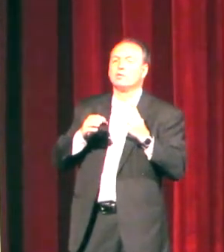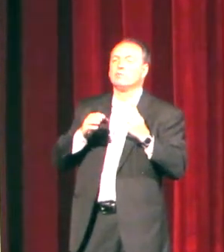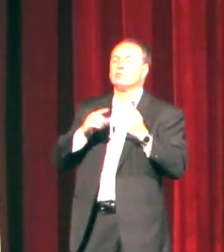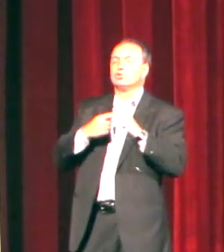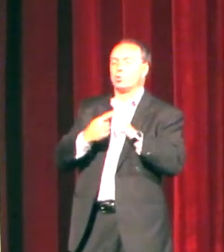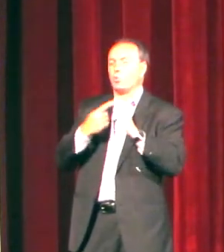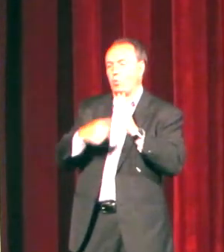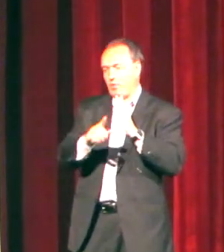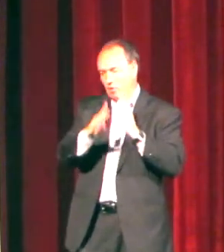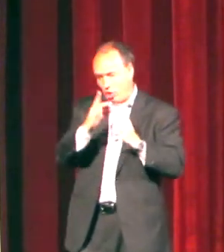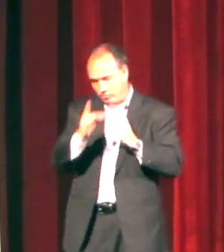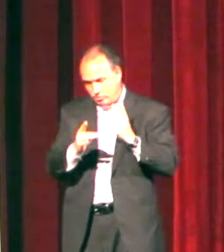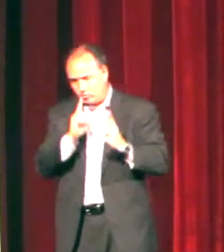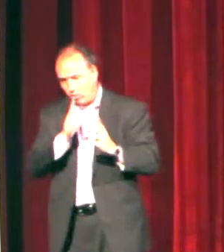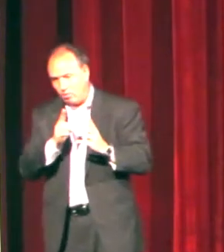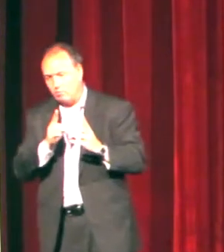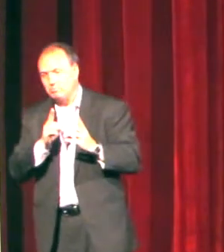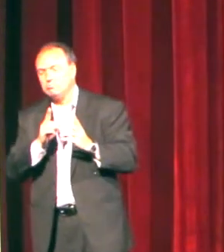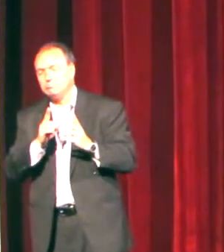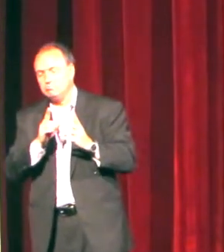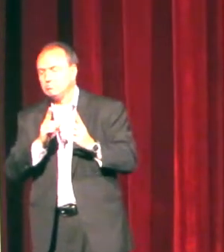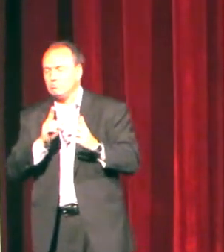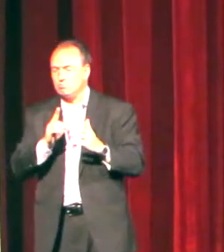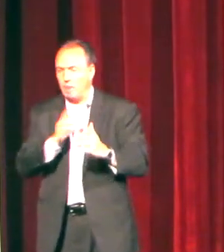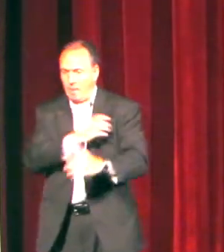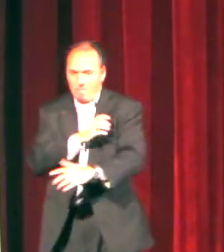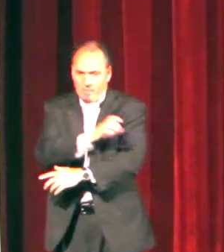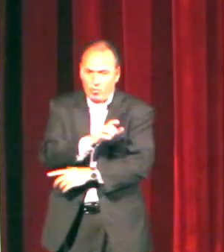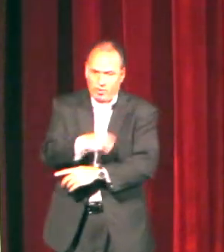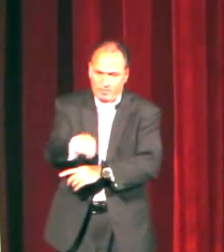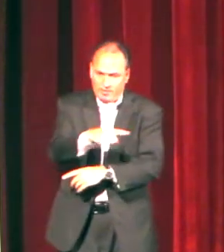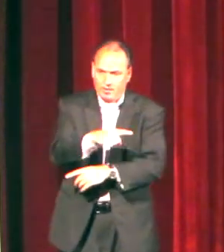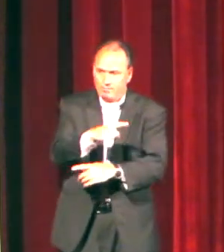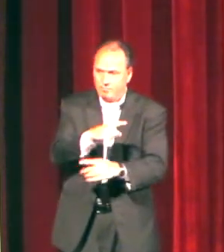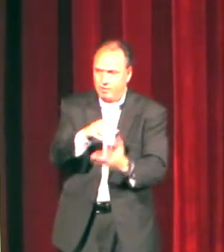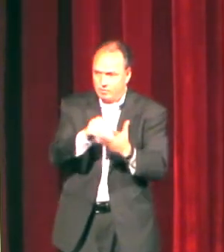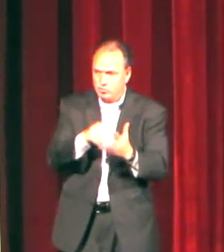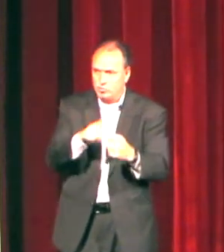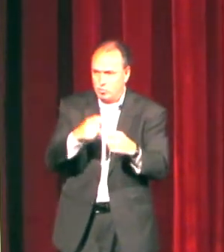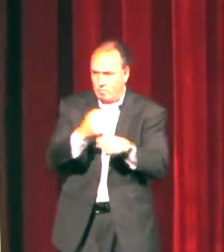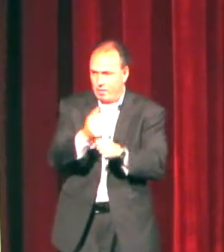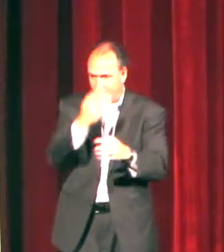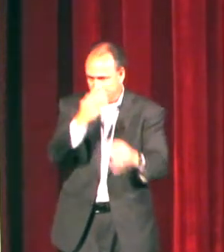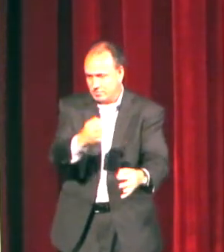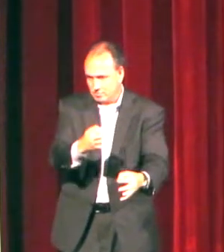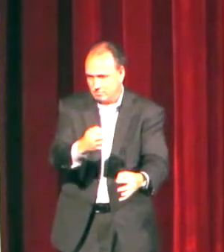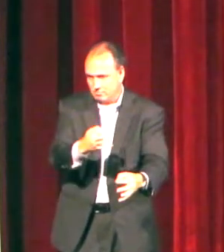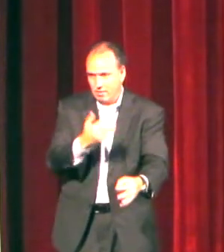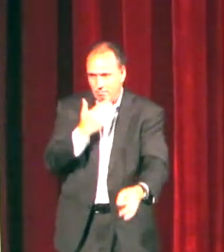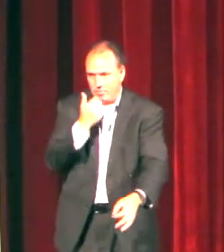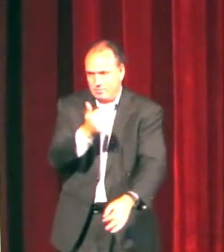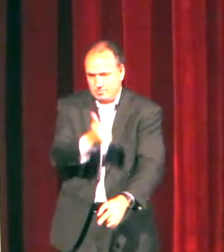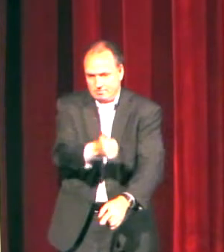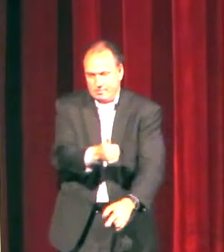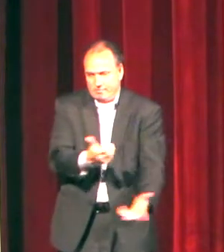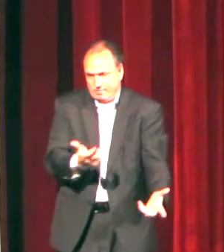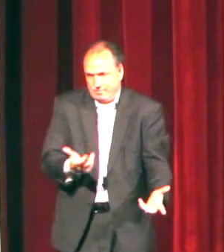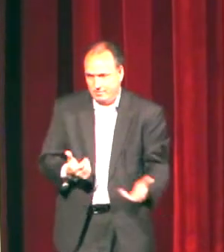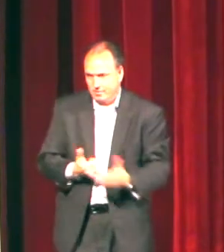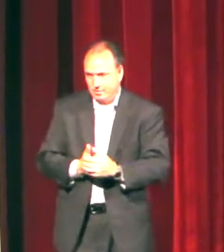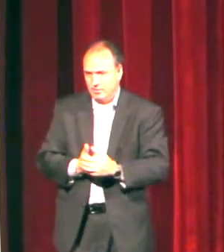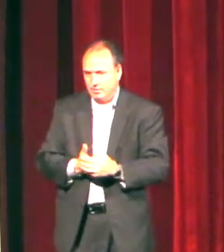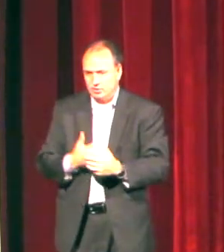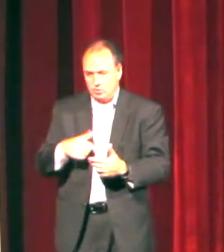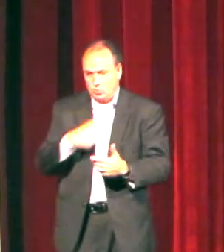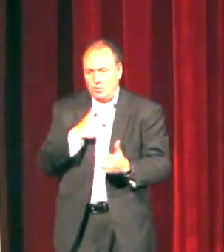what their options are, basically empowering them, empowering the students to make the best informed decision if something does happen. So